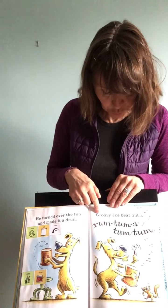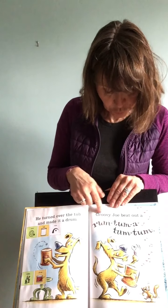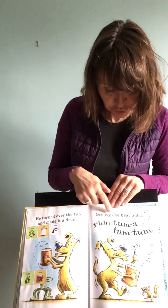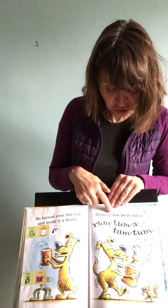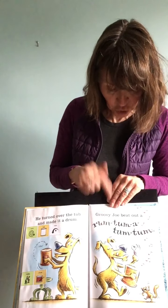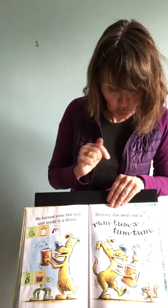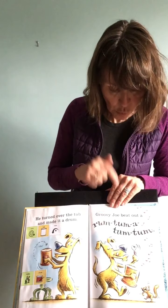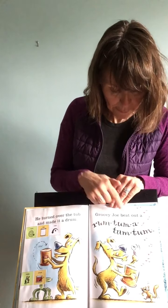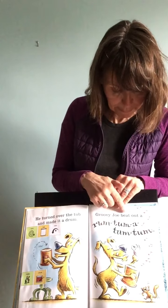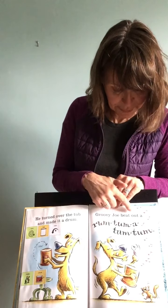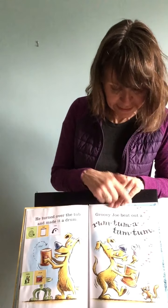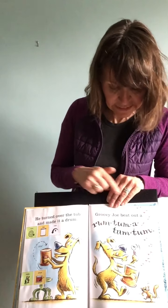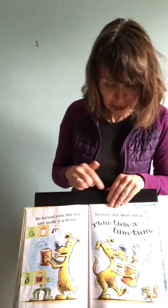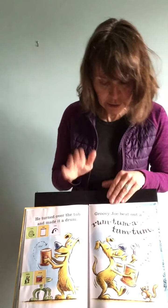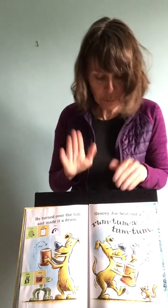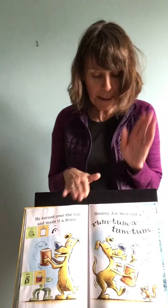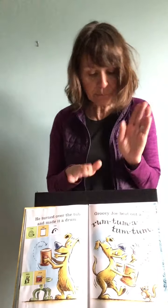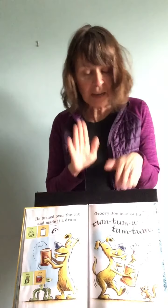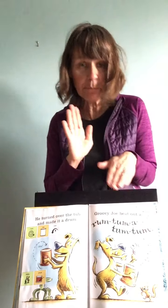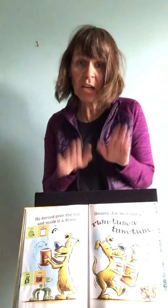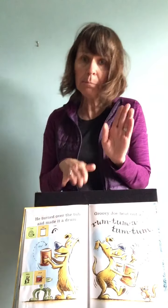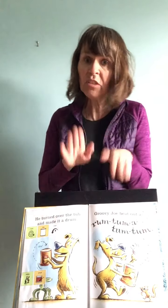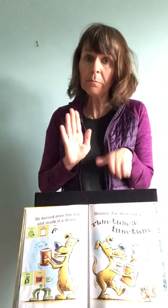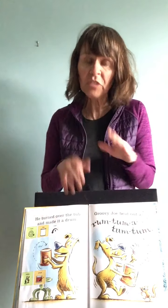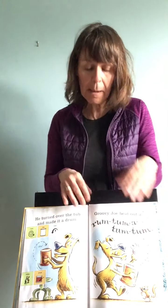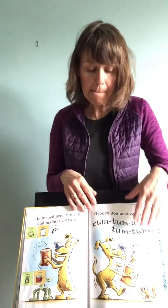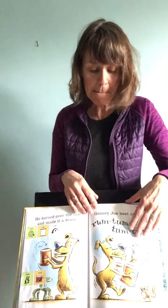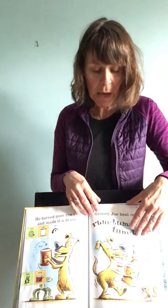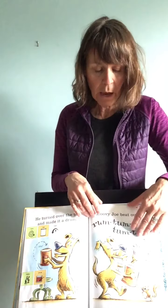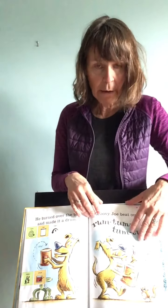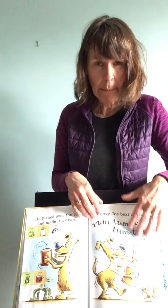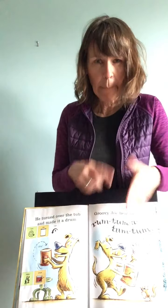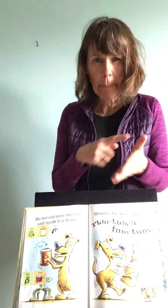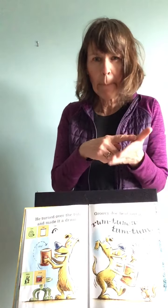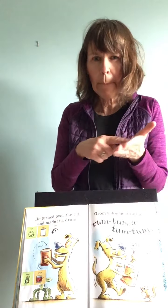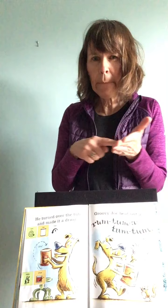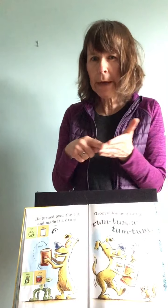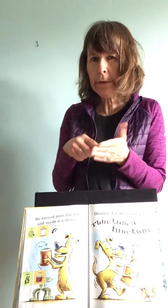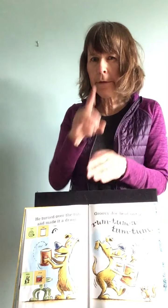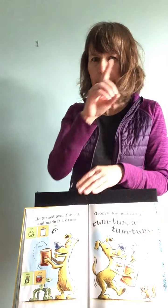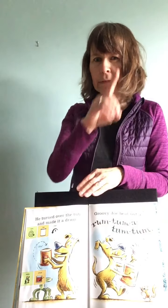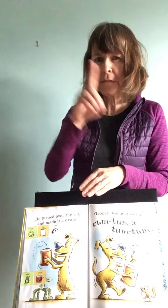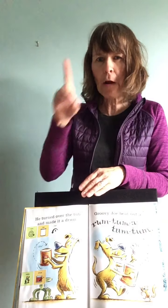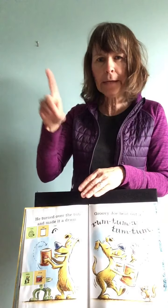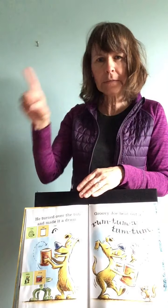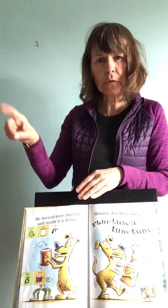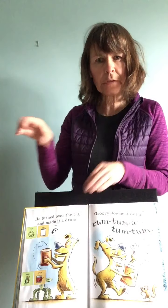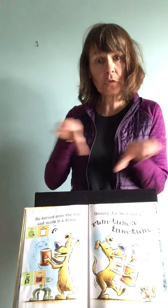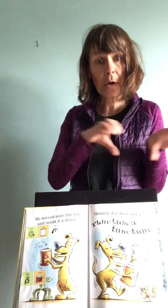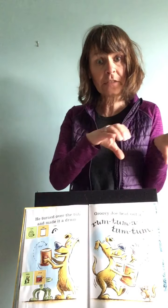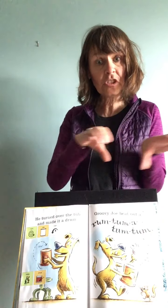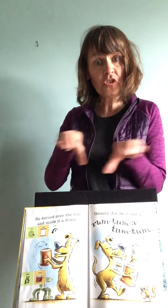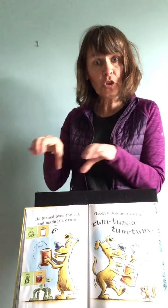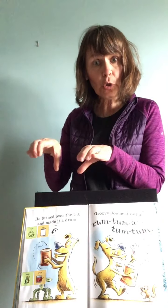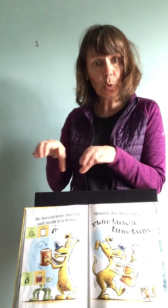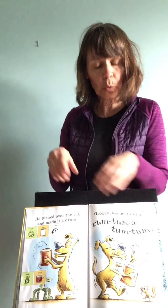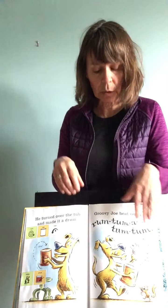Groovy Joe beats out a rum, tum, tum, tum, tum. What are those dinosaurs going to do?